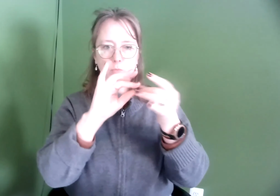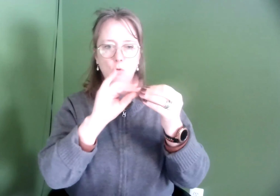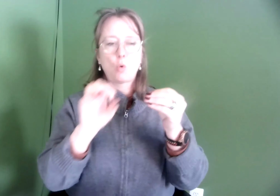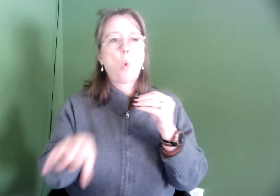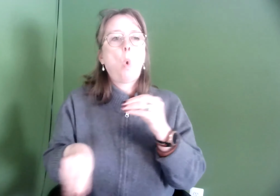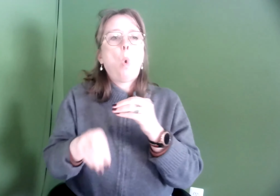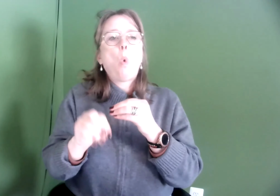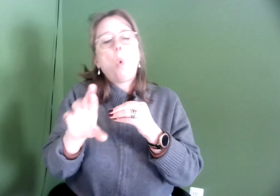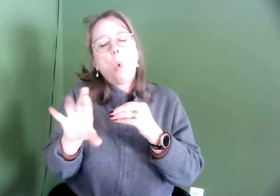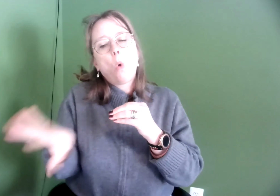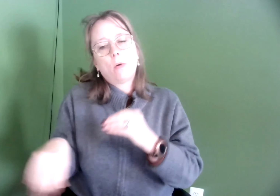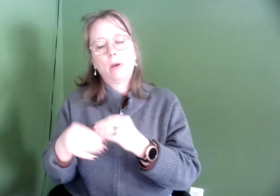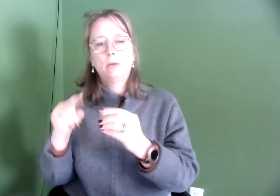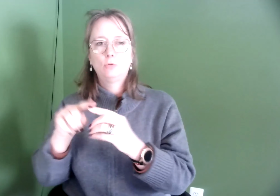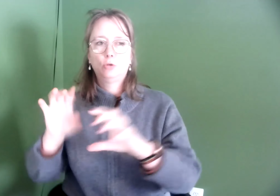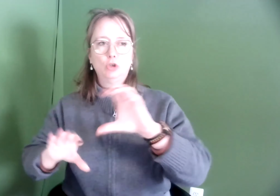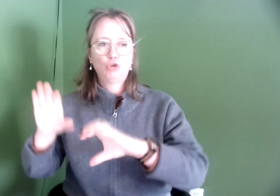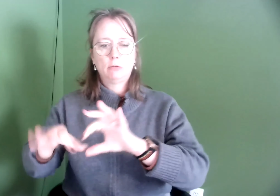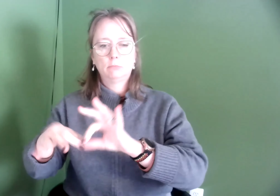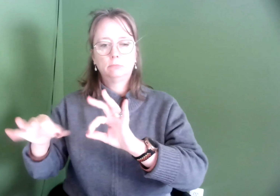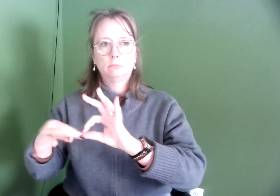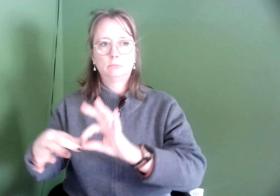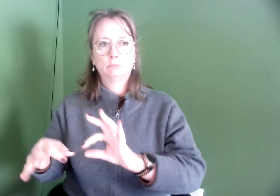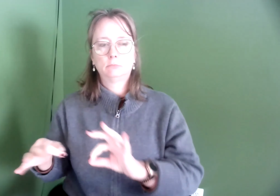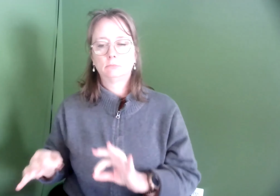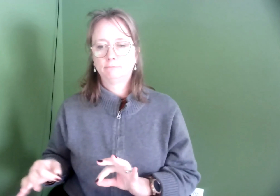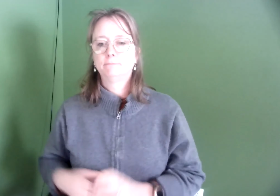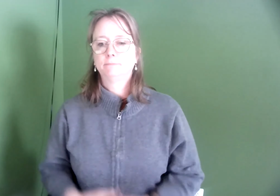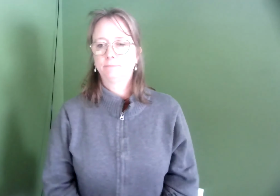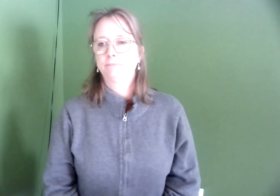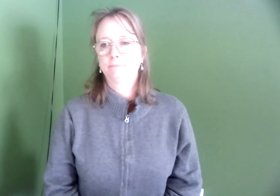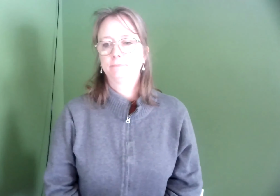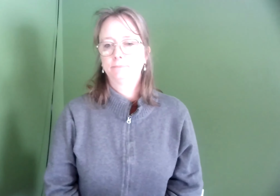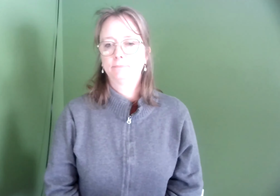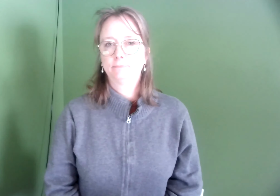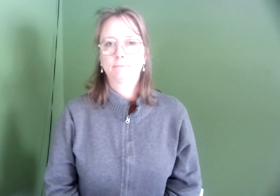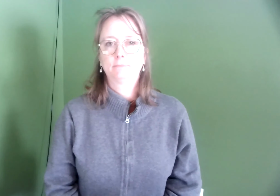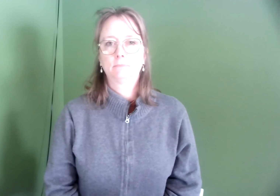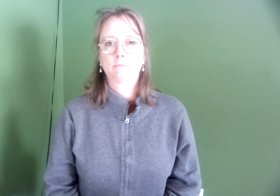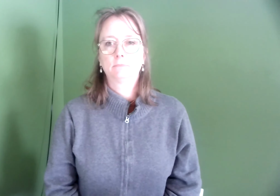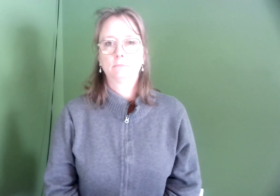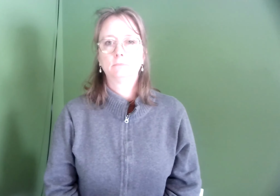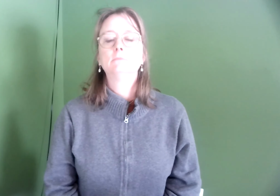mayoría de la gente ya sea pues han hablado o han puesto cosas en el chat.